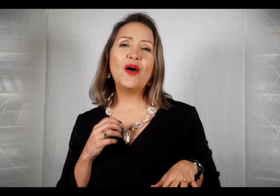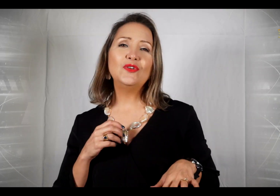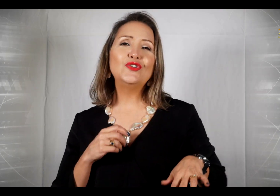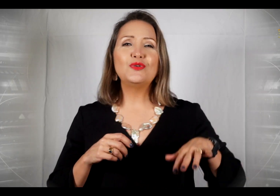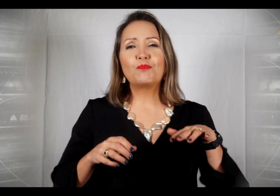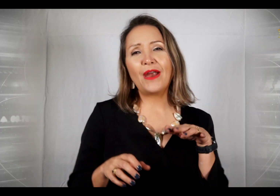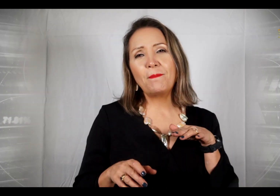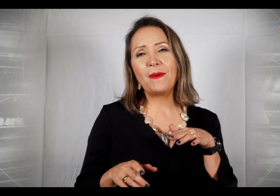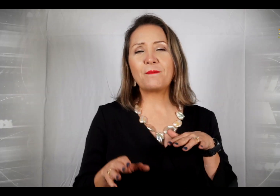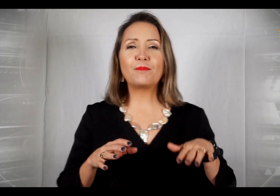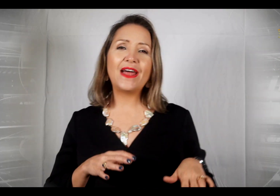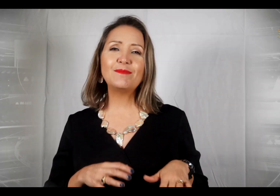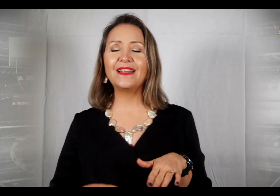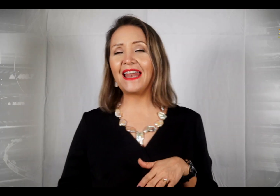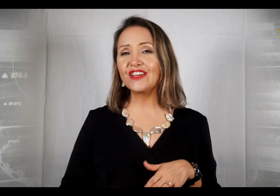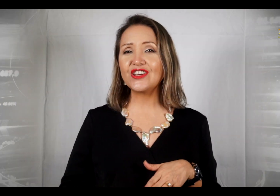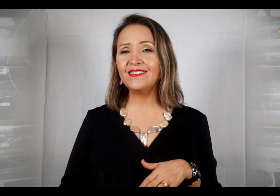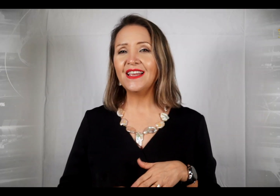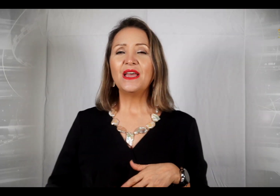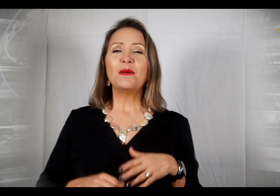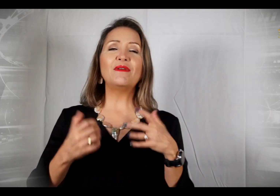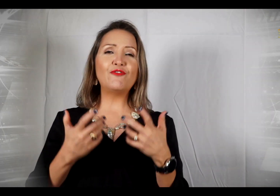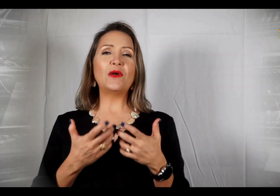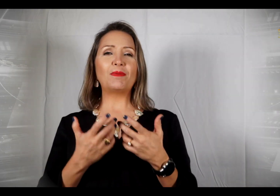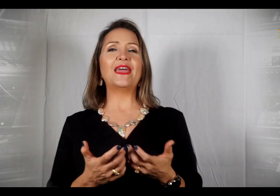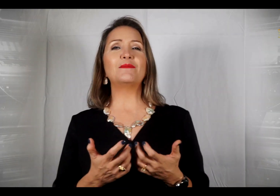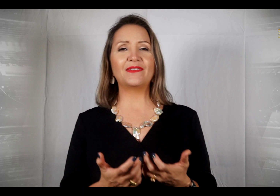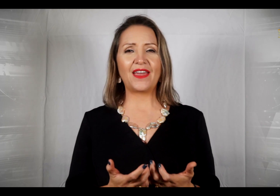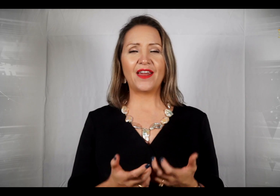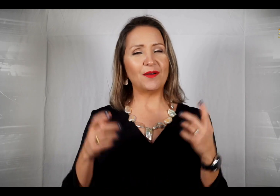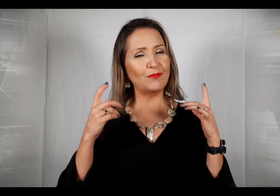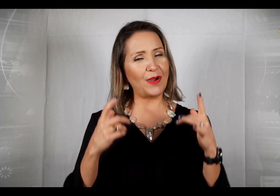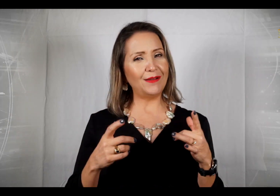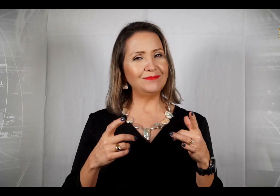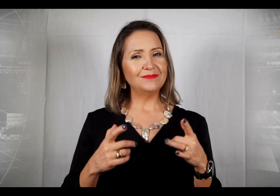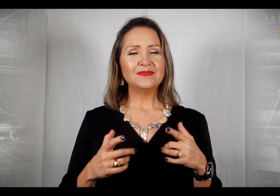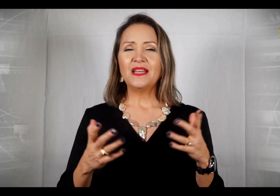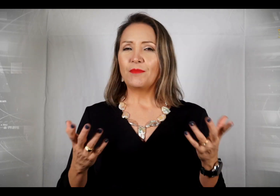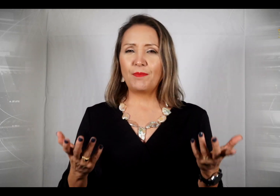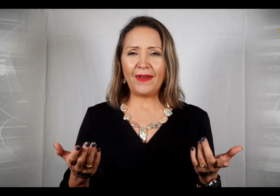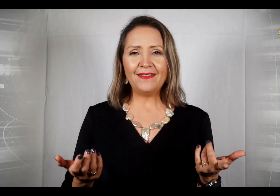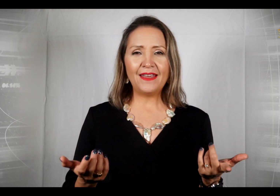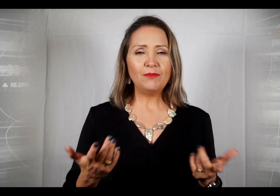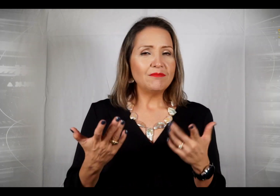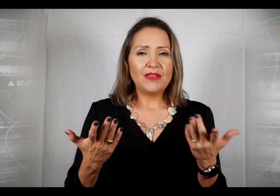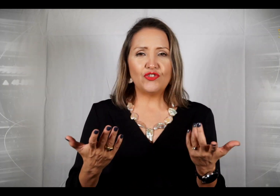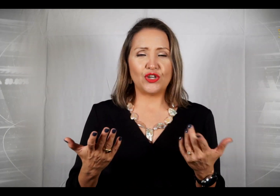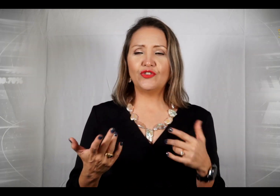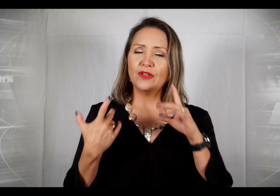How do you prep and prime the lashes before applying mascara? Well, preparing them is just